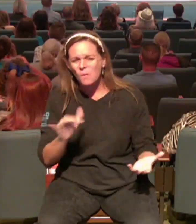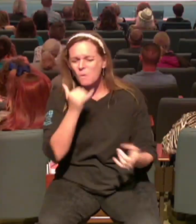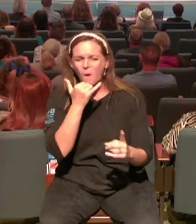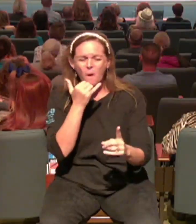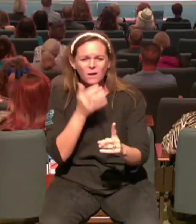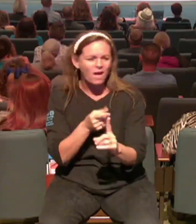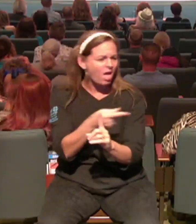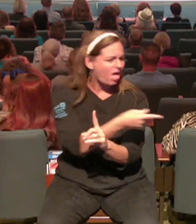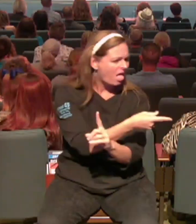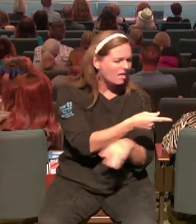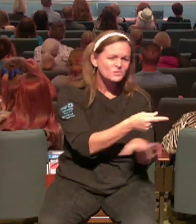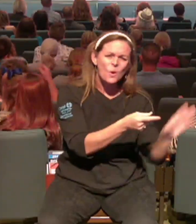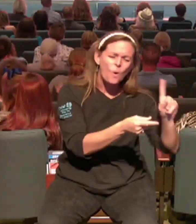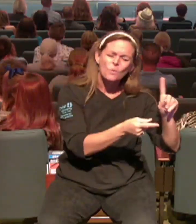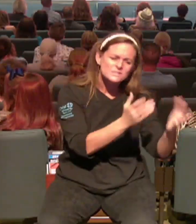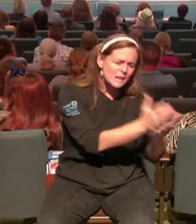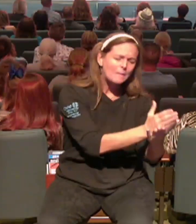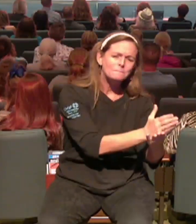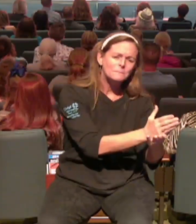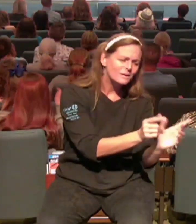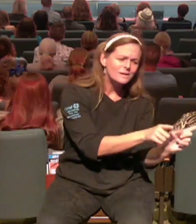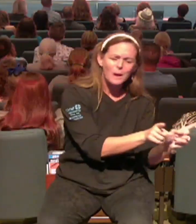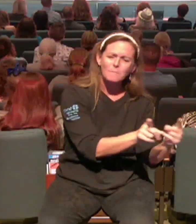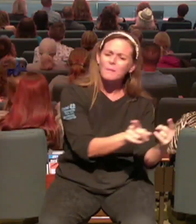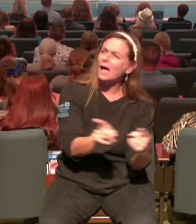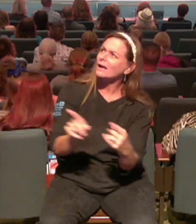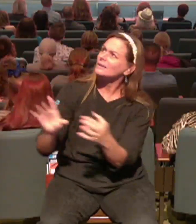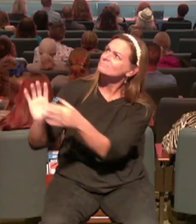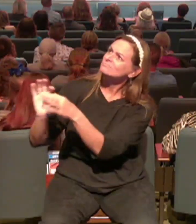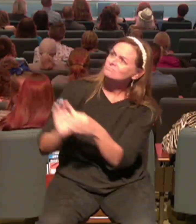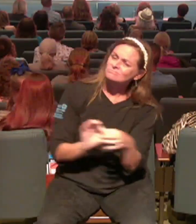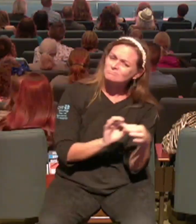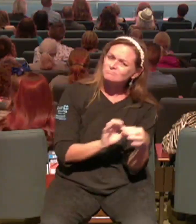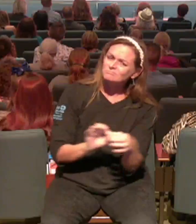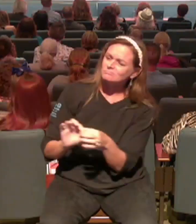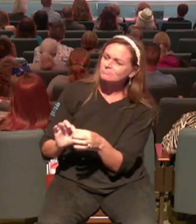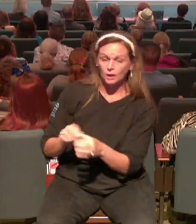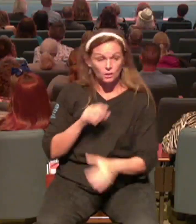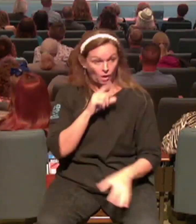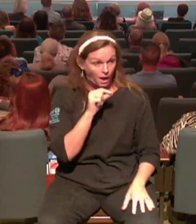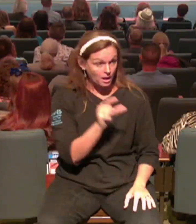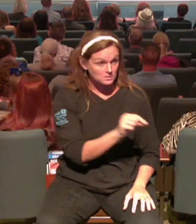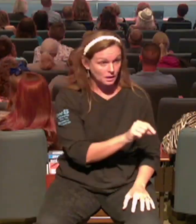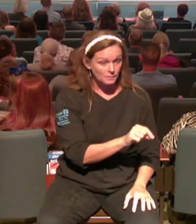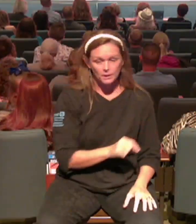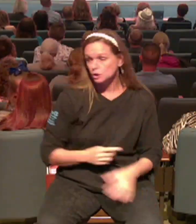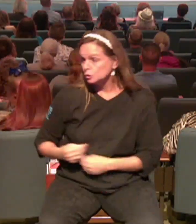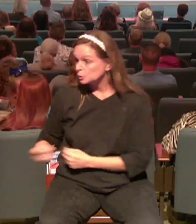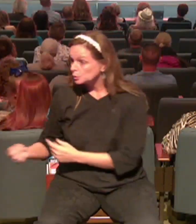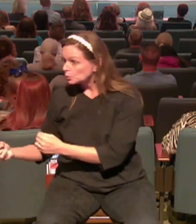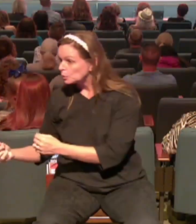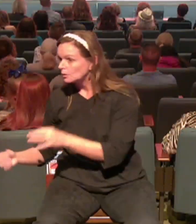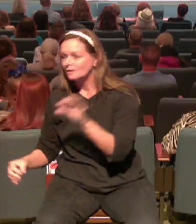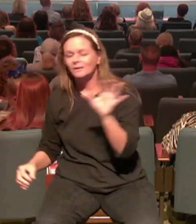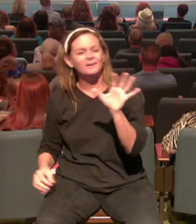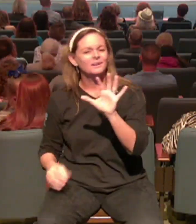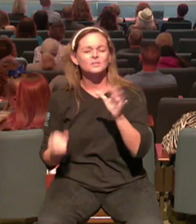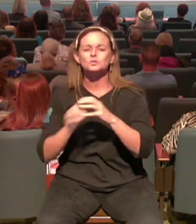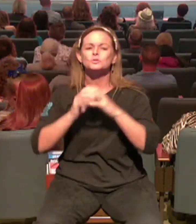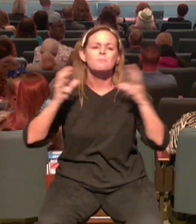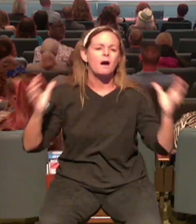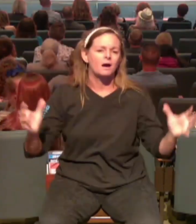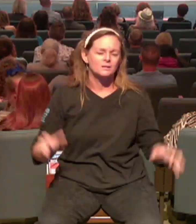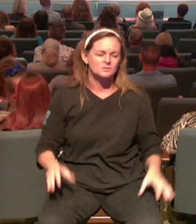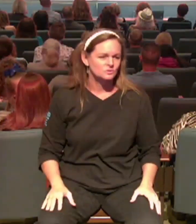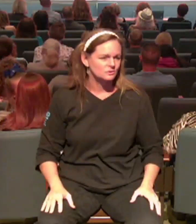life. I love you too much to let you keep talking that way and gossiping about that person and doing that thing and hanging out. I love you too much. I got too much for you.